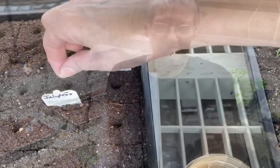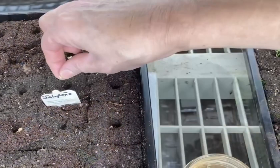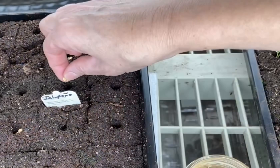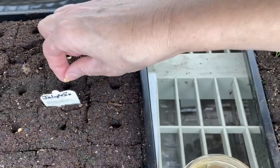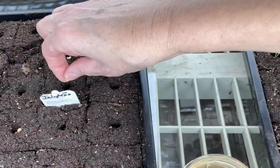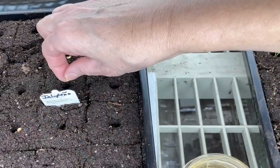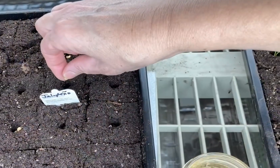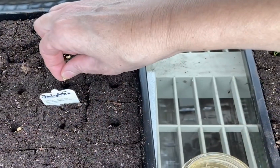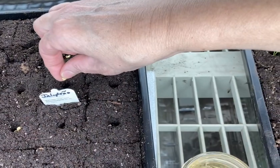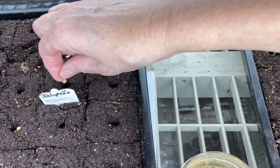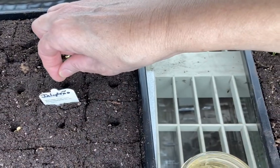thin.